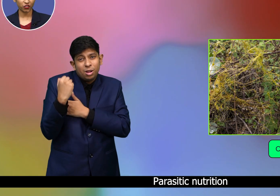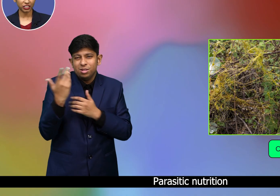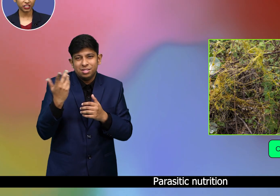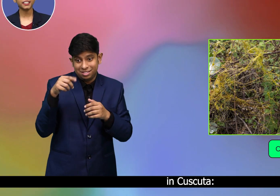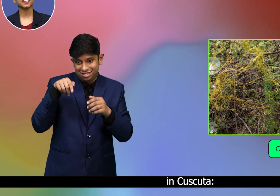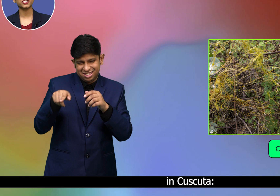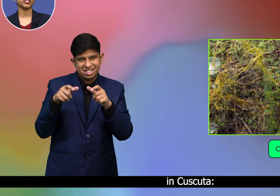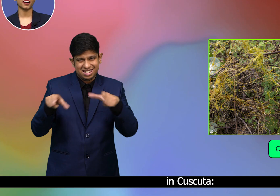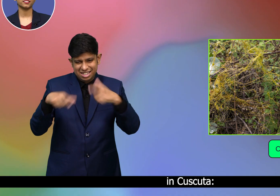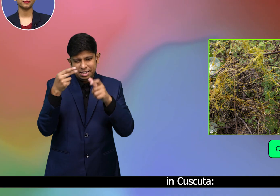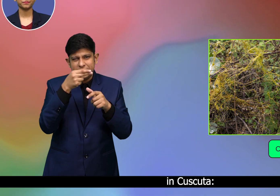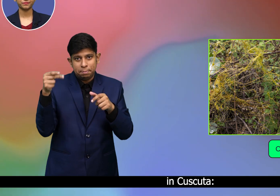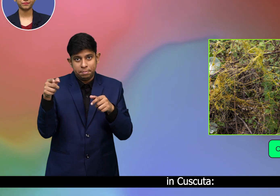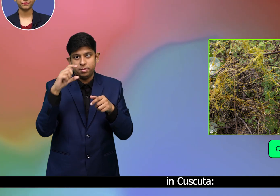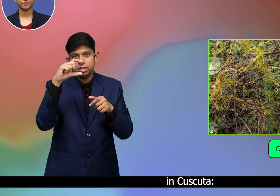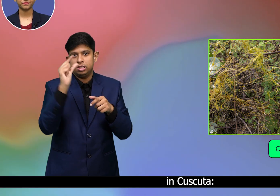Parasitic nutrition in Cuscuta.